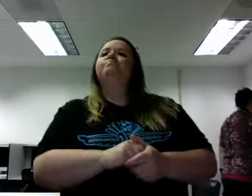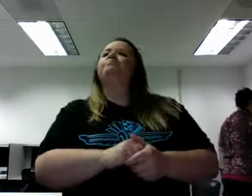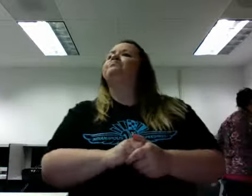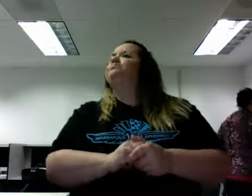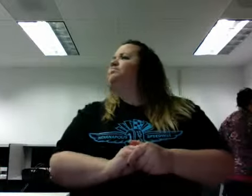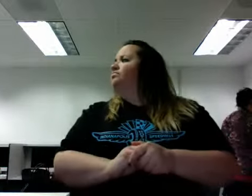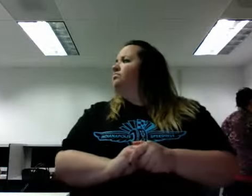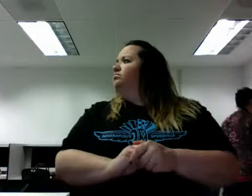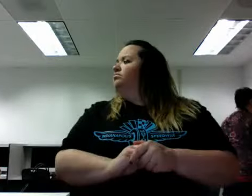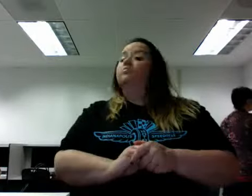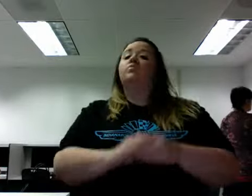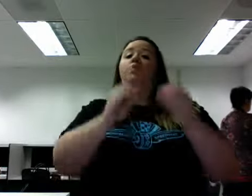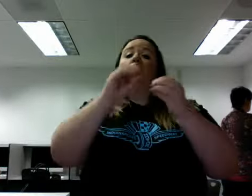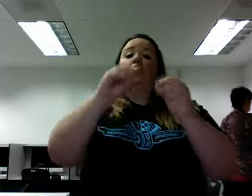Okay, number 1, it allows for movement.